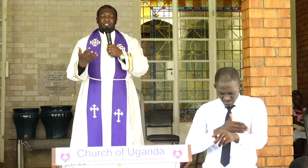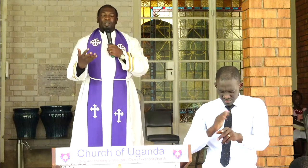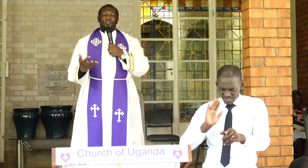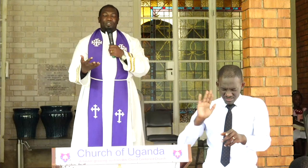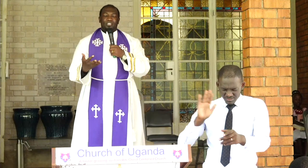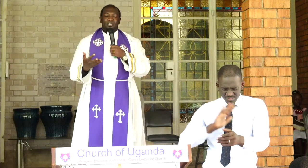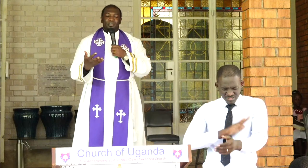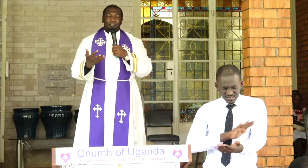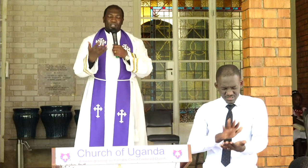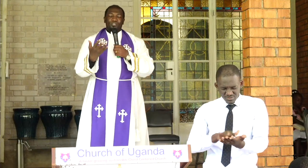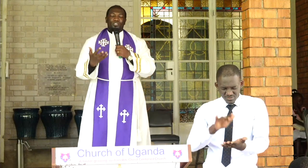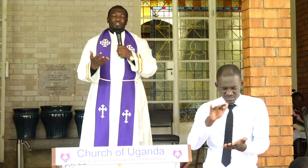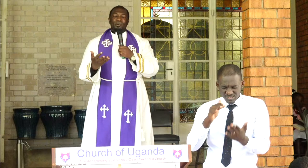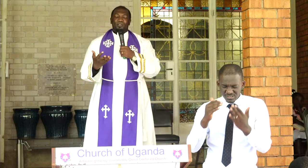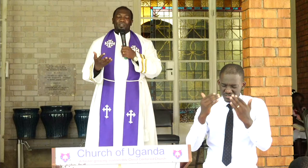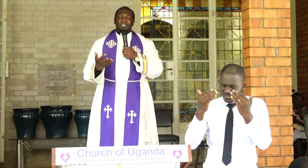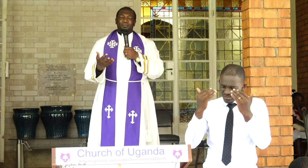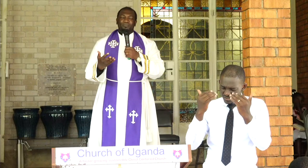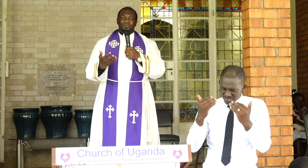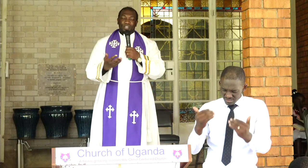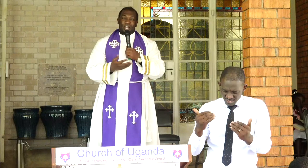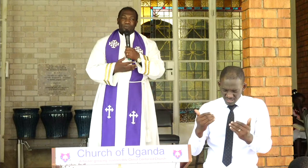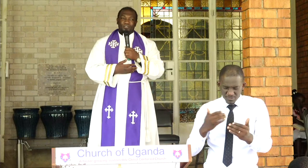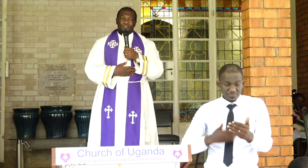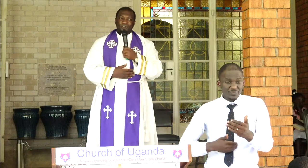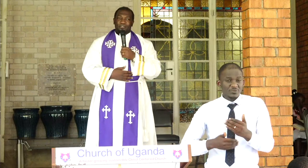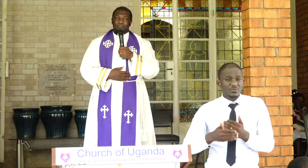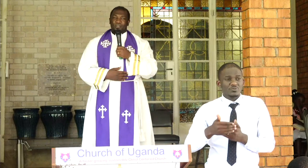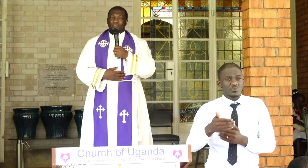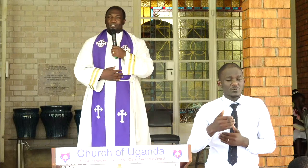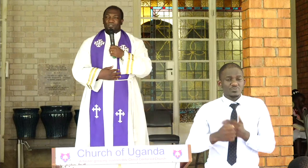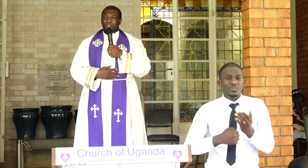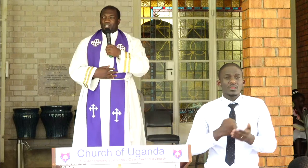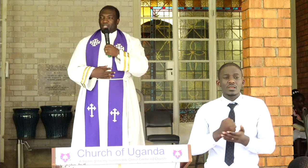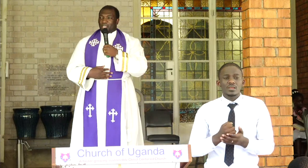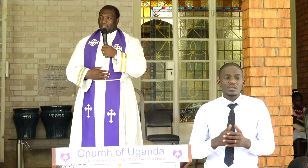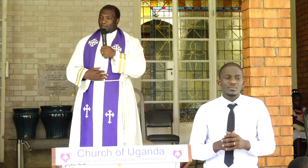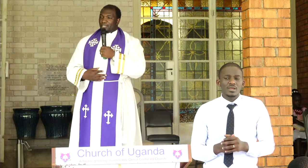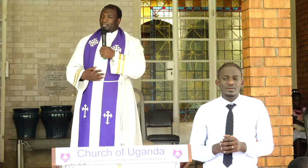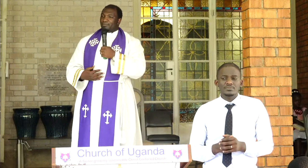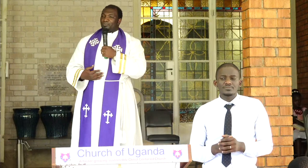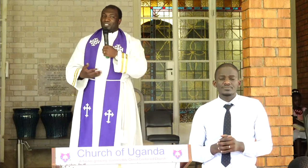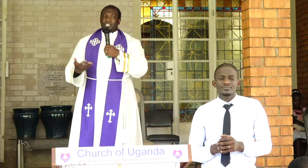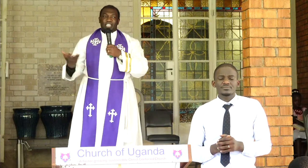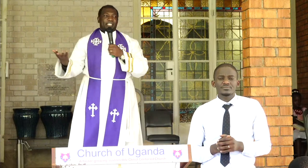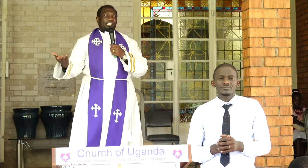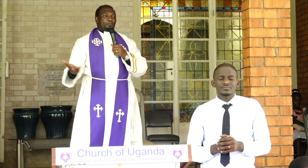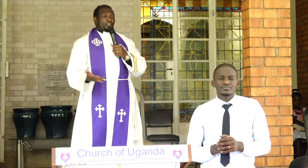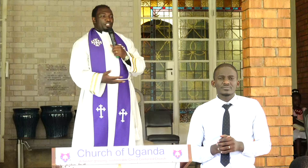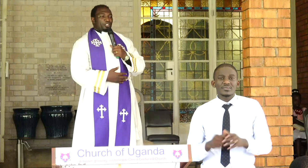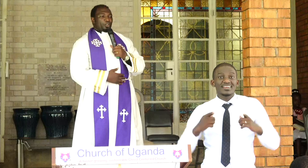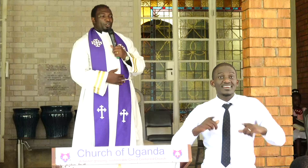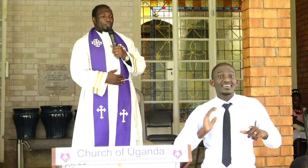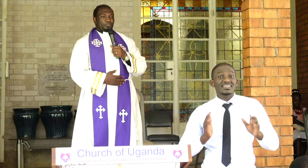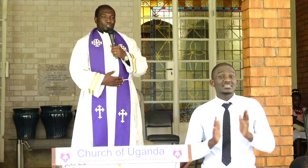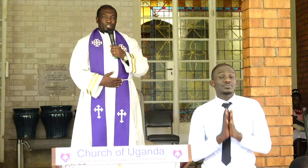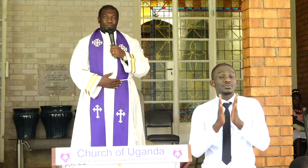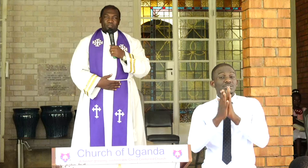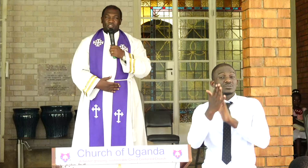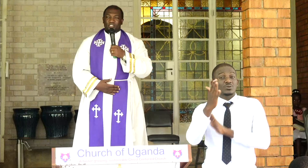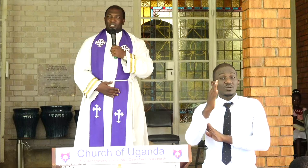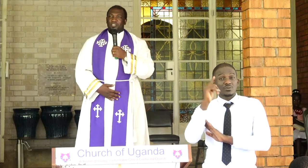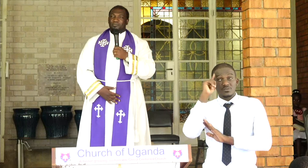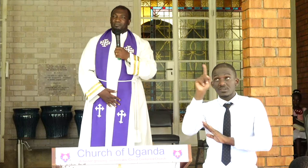and the glory belong to you alone, now and forevermore. Amen. Let us praise God for